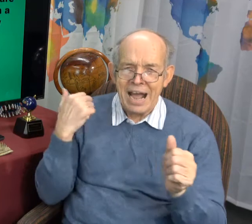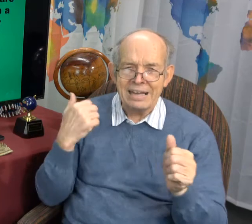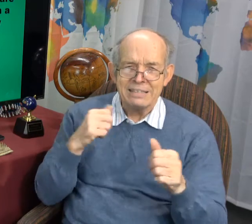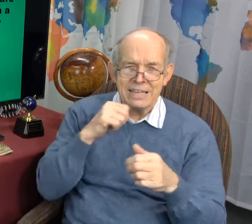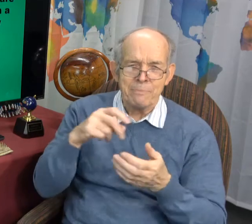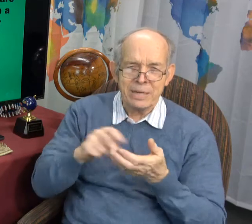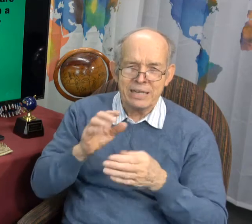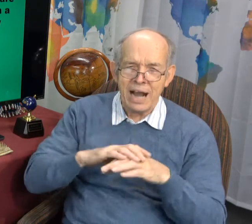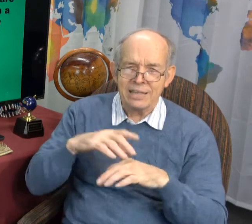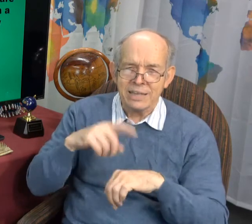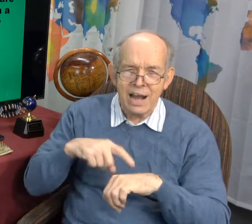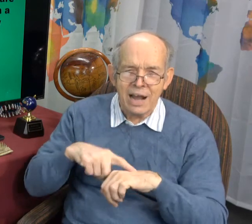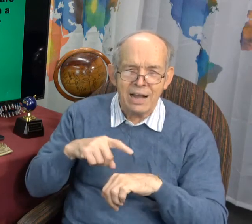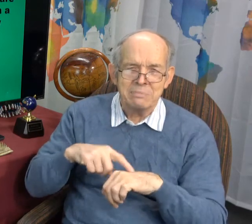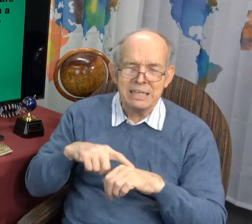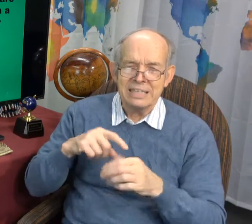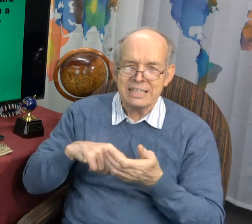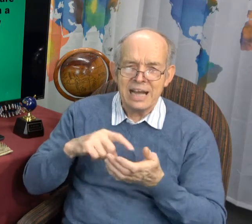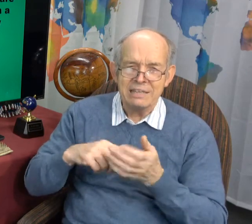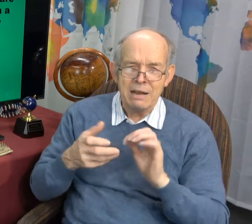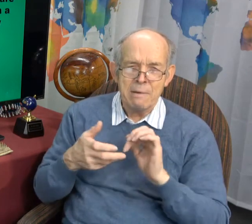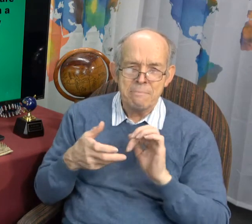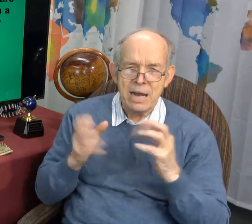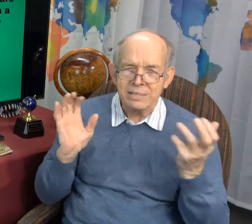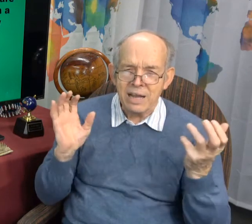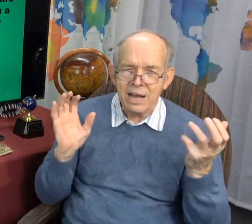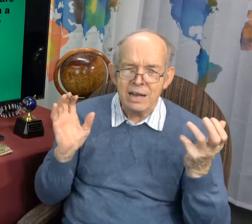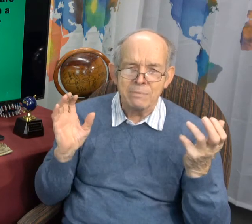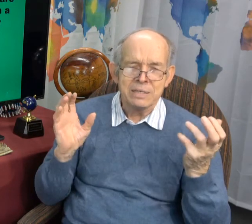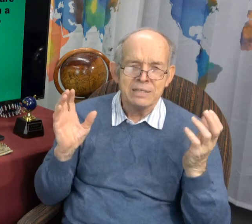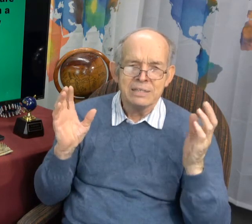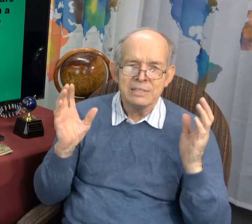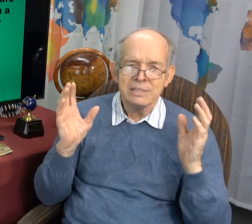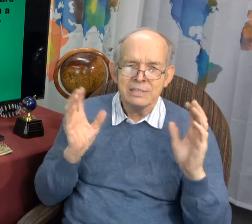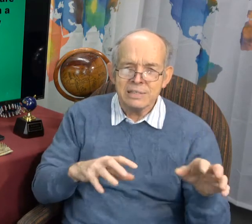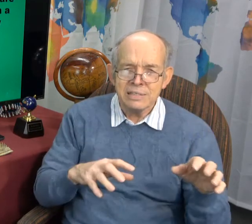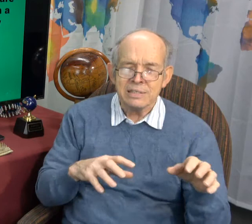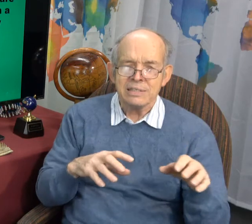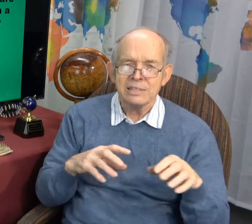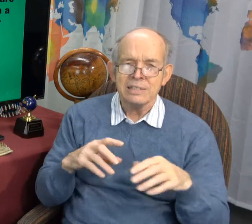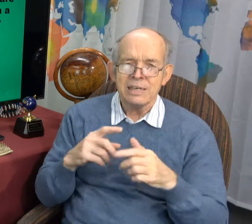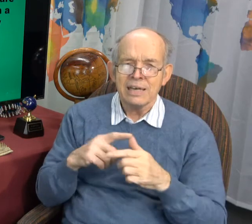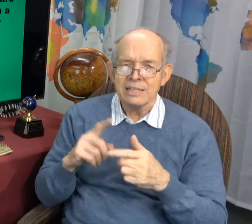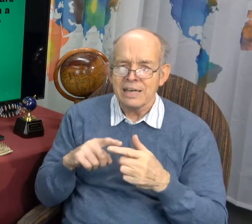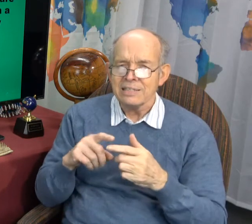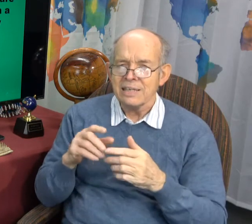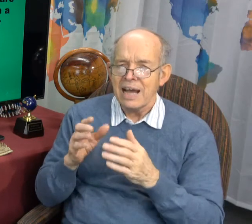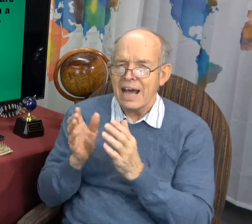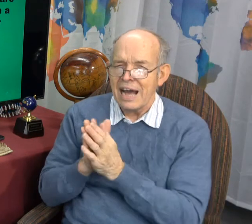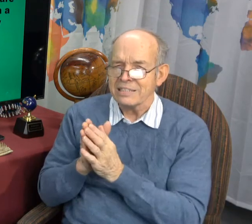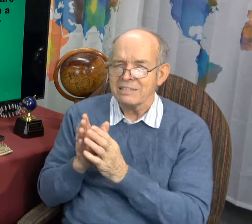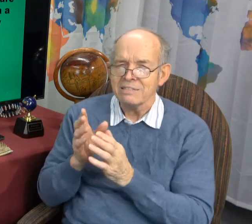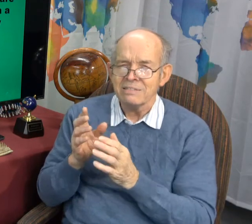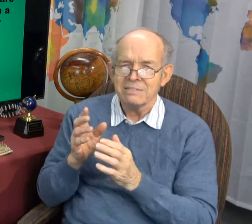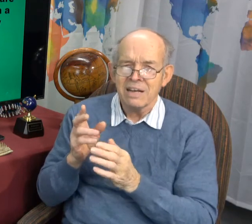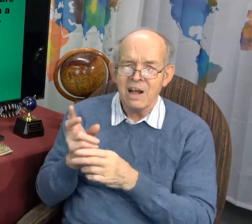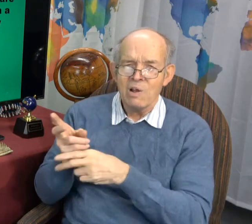behind, not pay our time, that mess up. And then us,